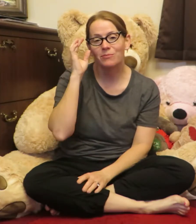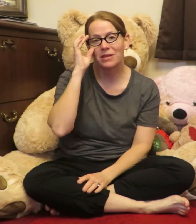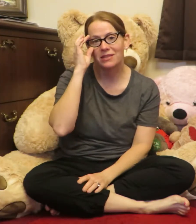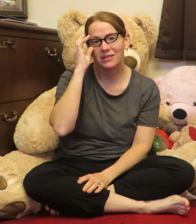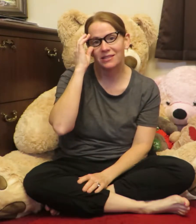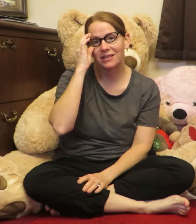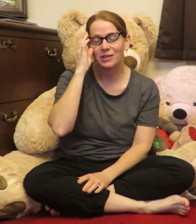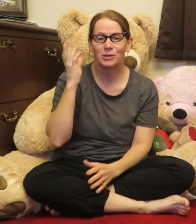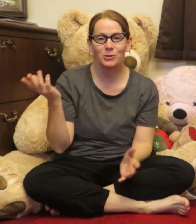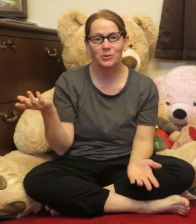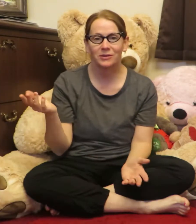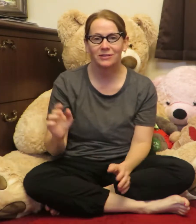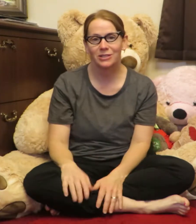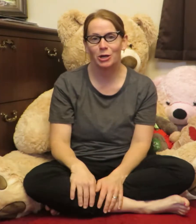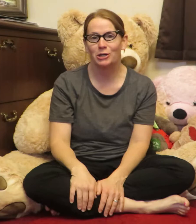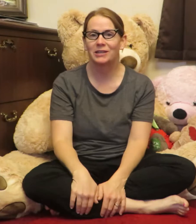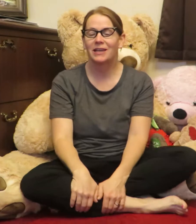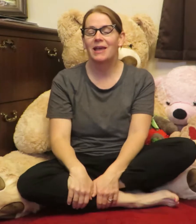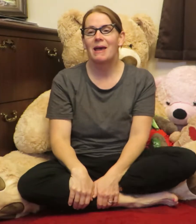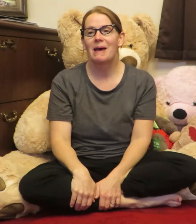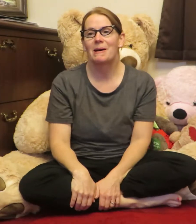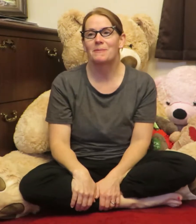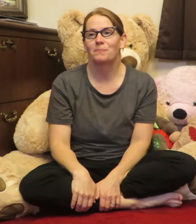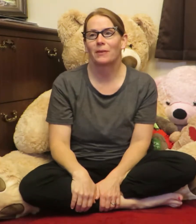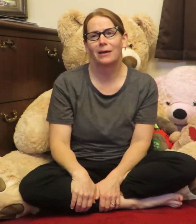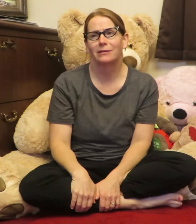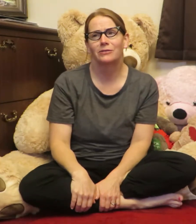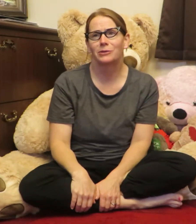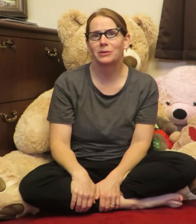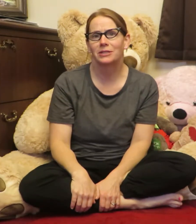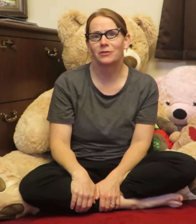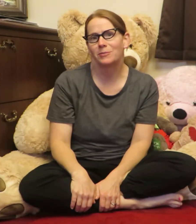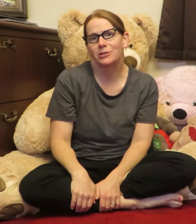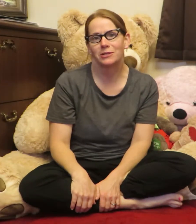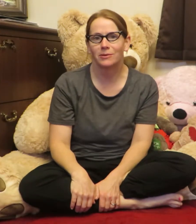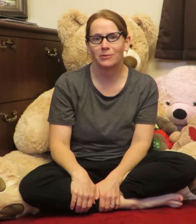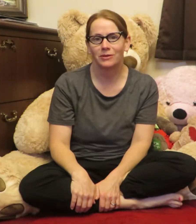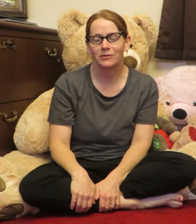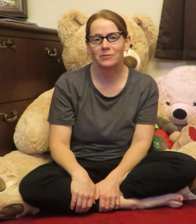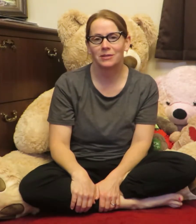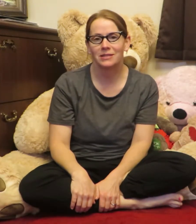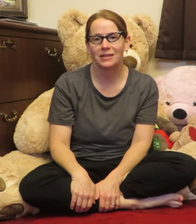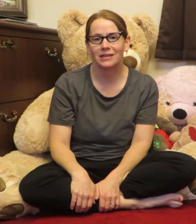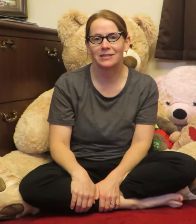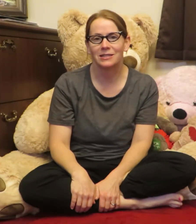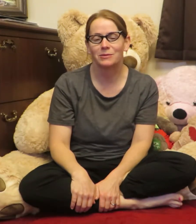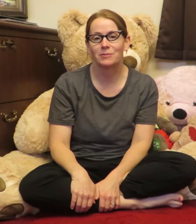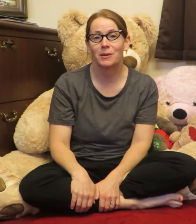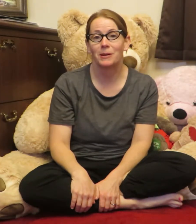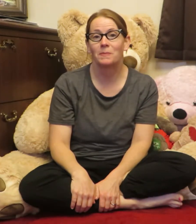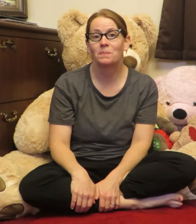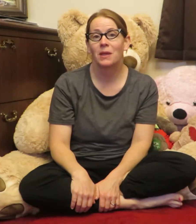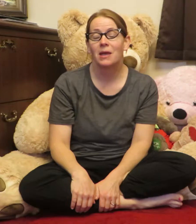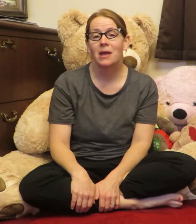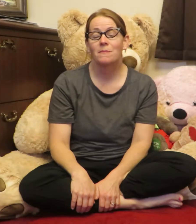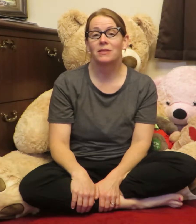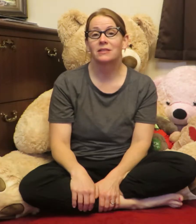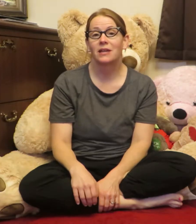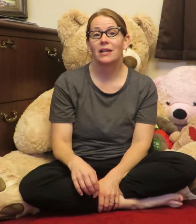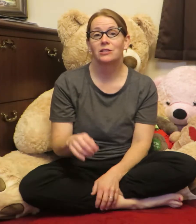in this little song. I don't even know where it's from. It's just one that we've been singing since he was a baby. But the signs